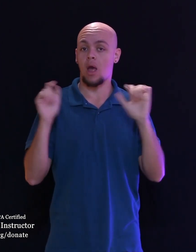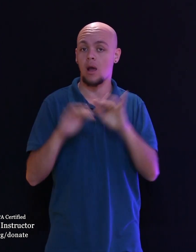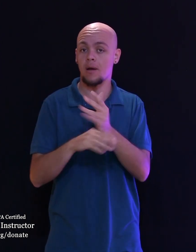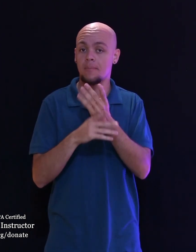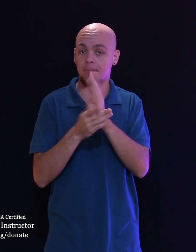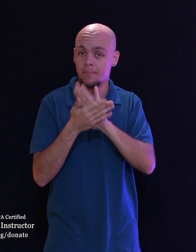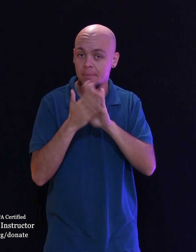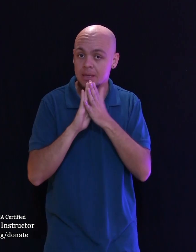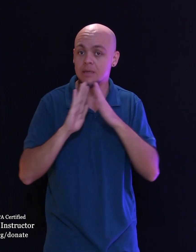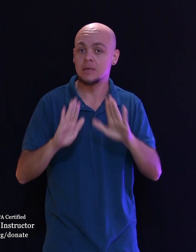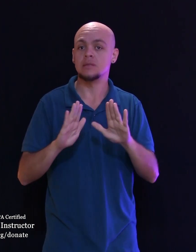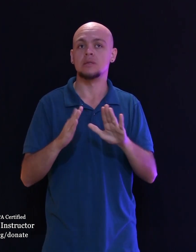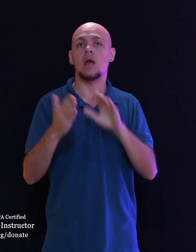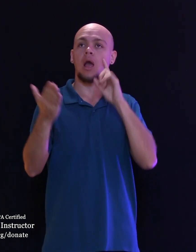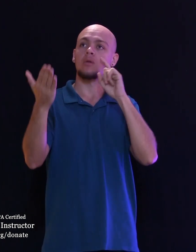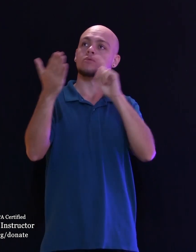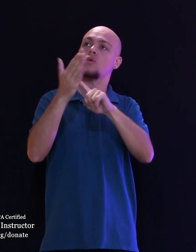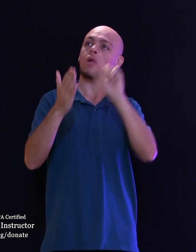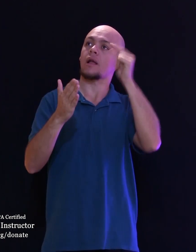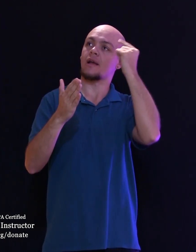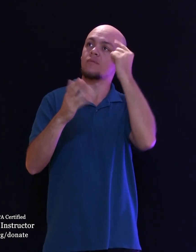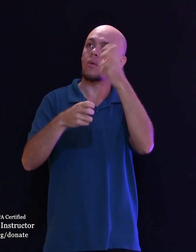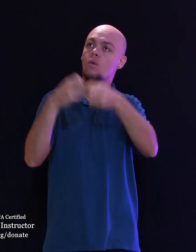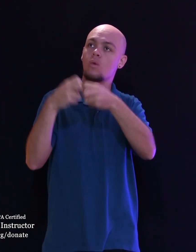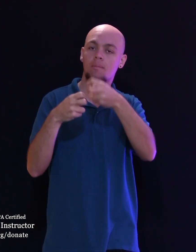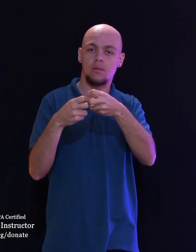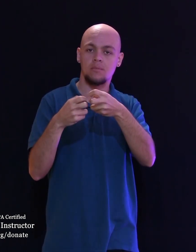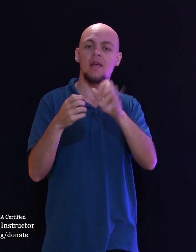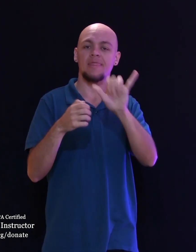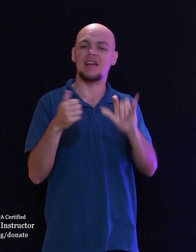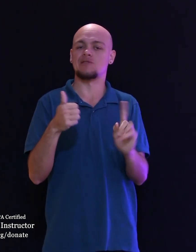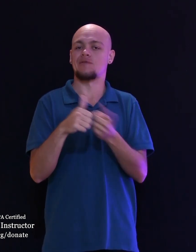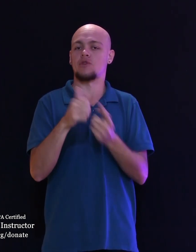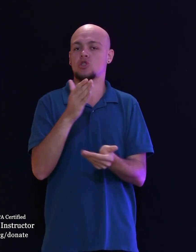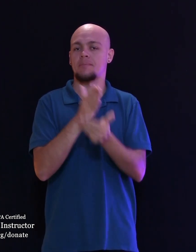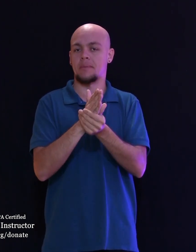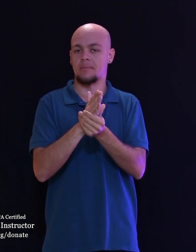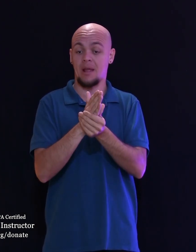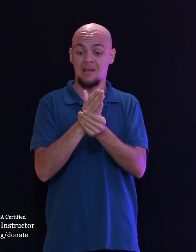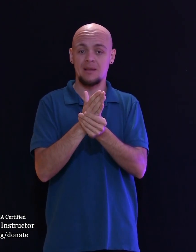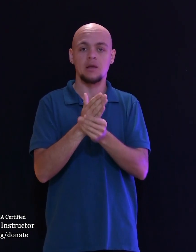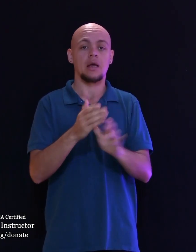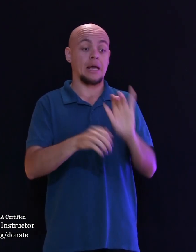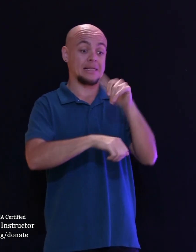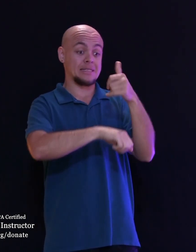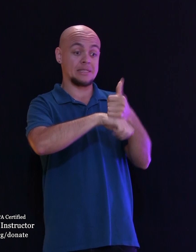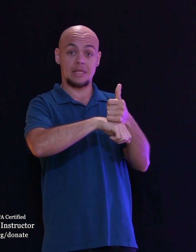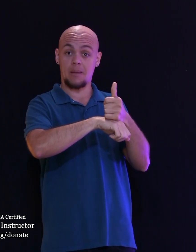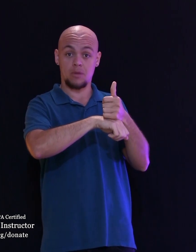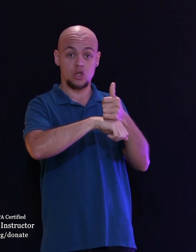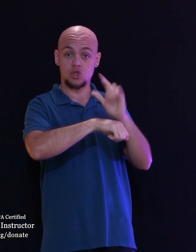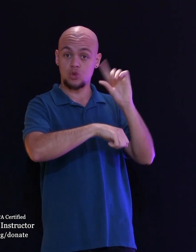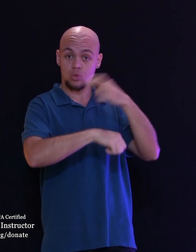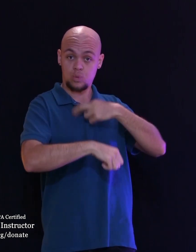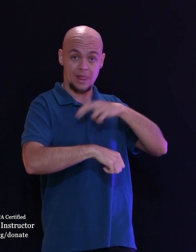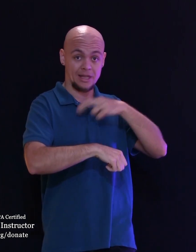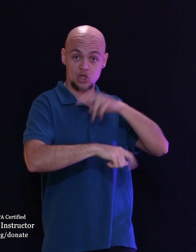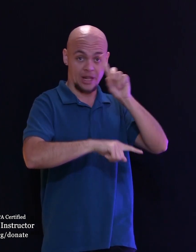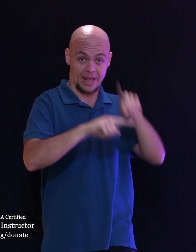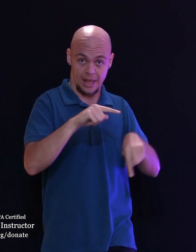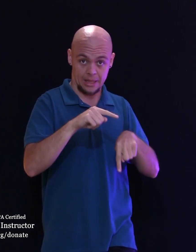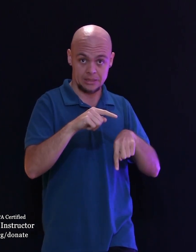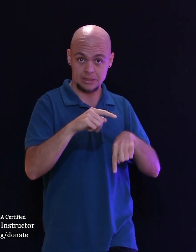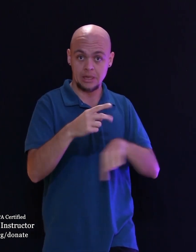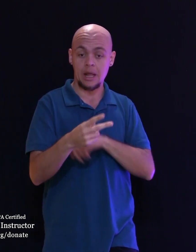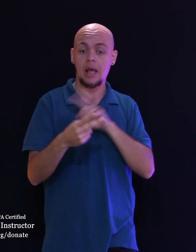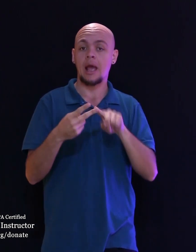government for a redress of grievances. That's the First Amendment there. So there's a lot of stuff in there. So they can't establish a religion, nor can they